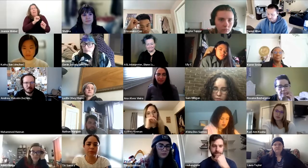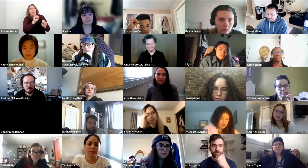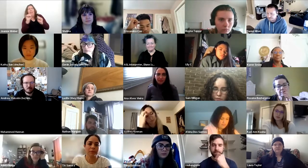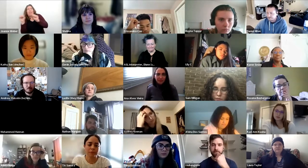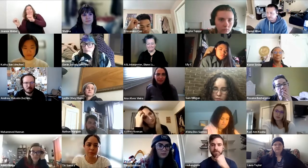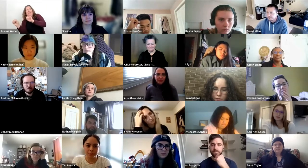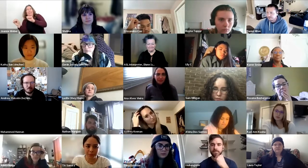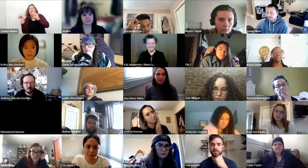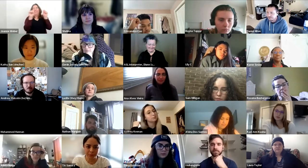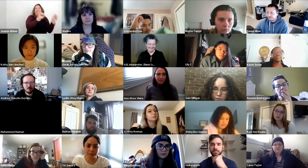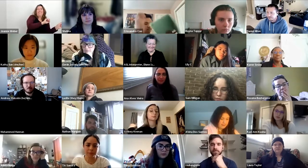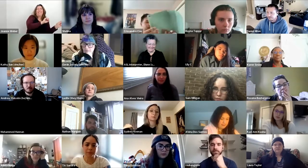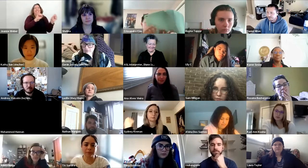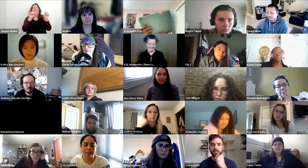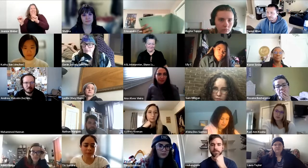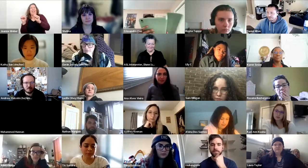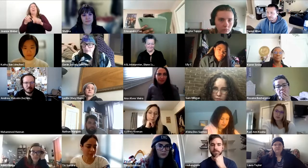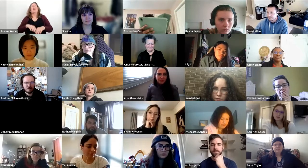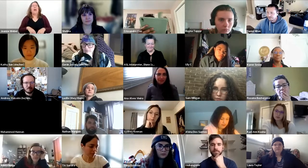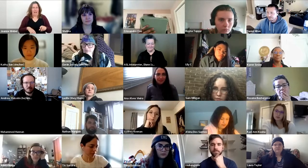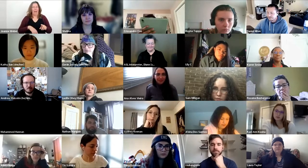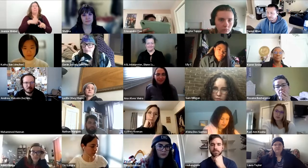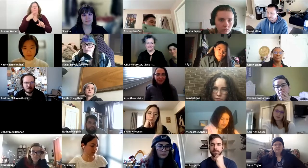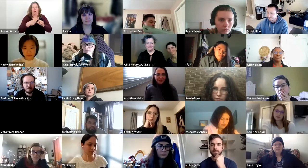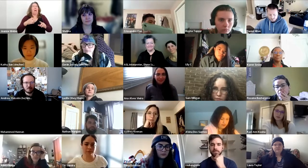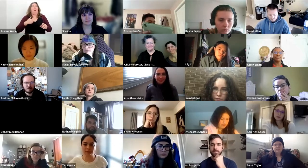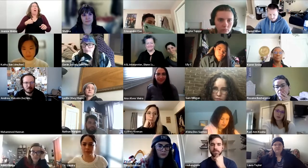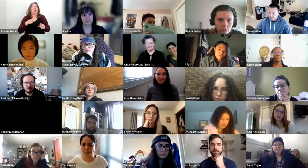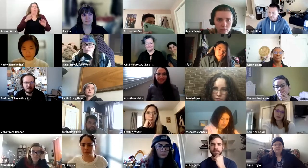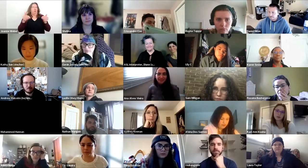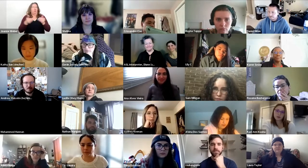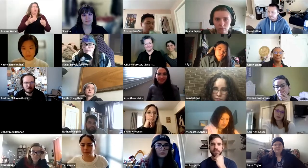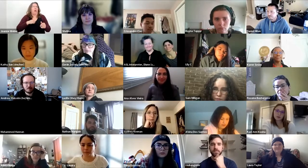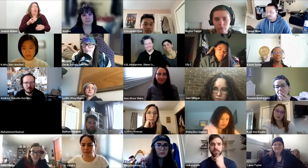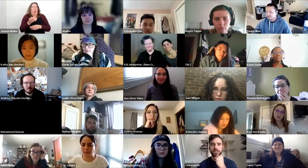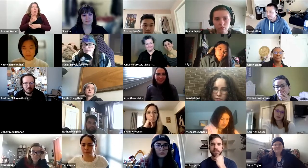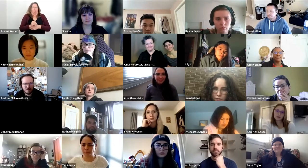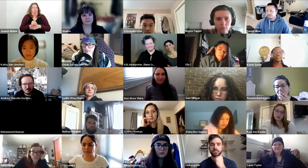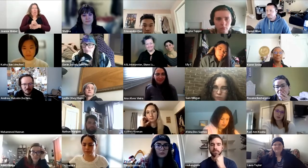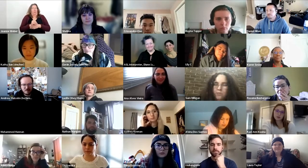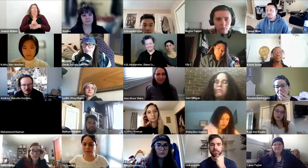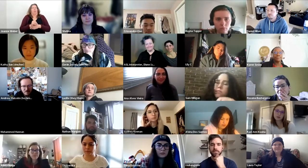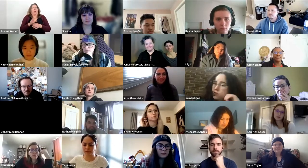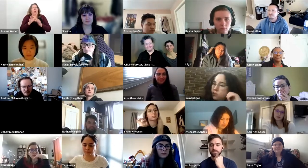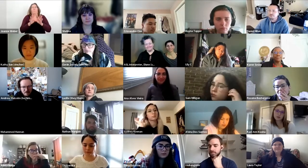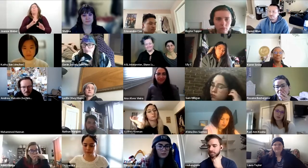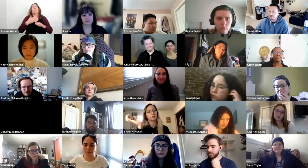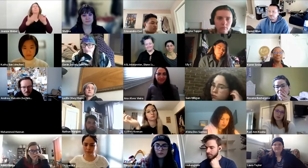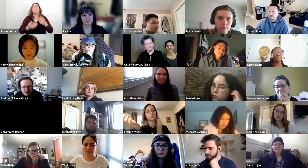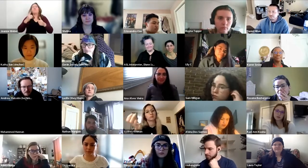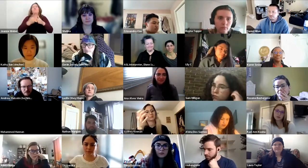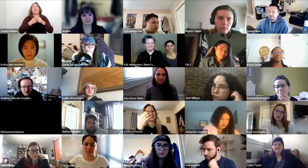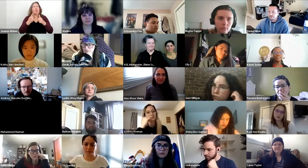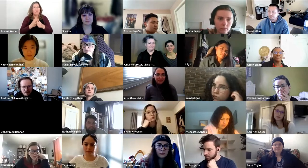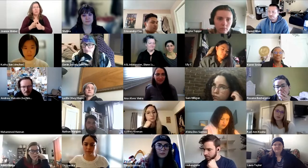we have the 2 interpreters in the same location, so they're just going to ask them to just pop in front of the camera so that the students know